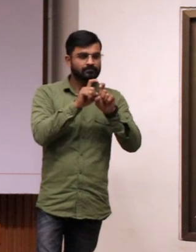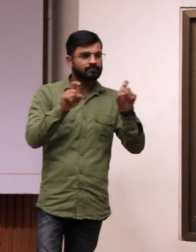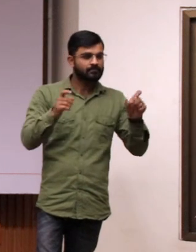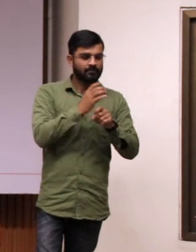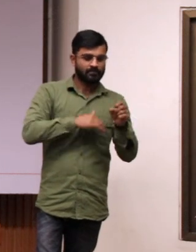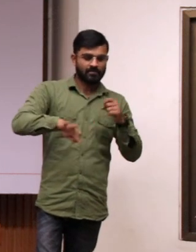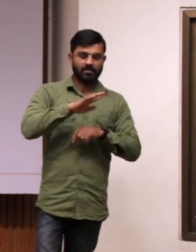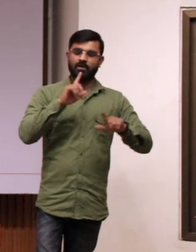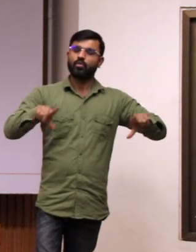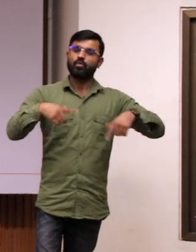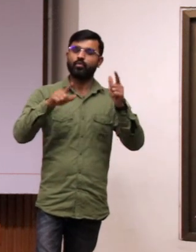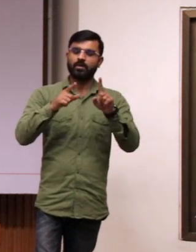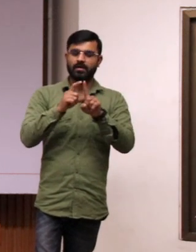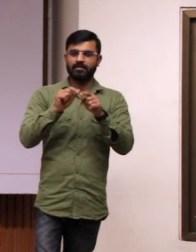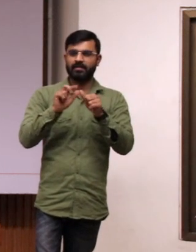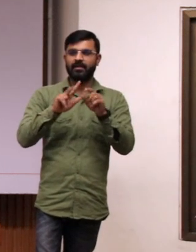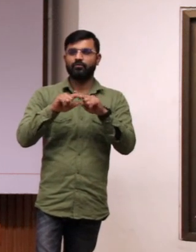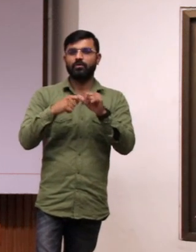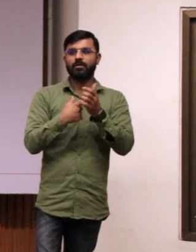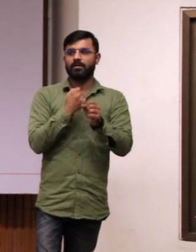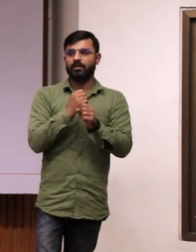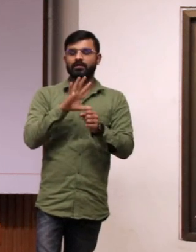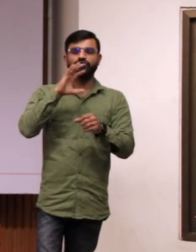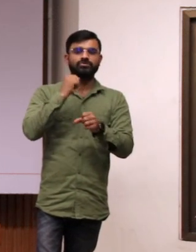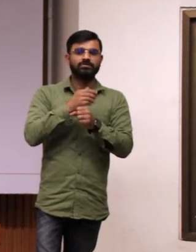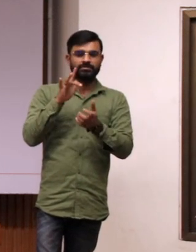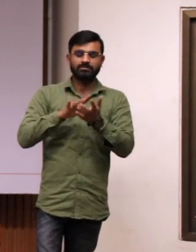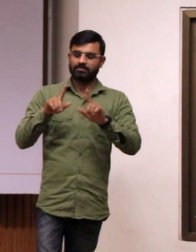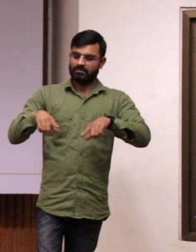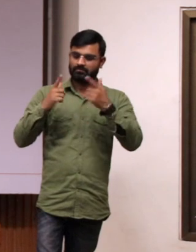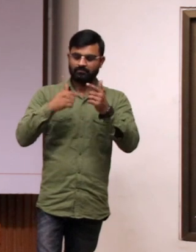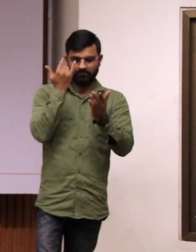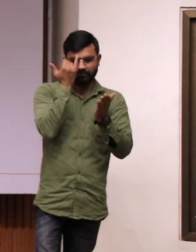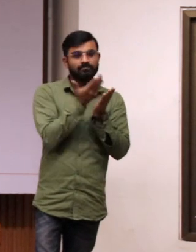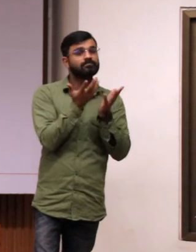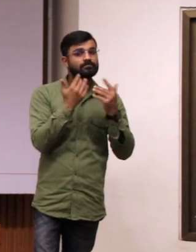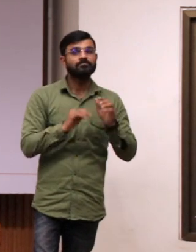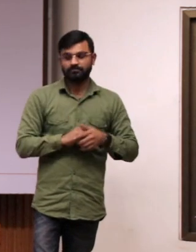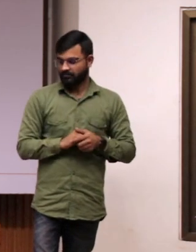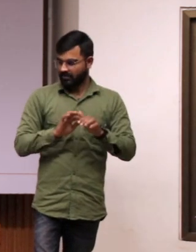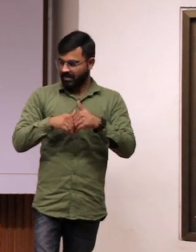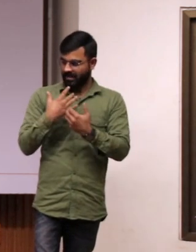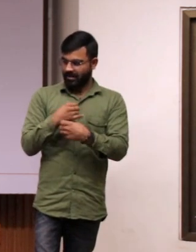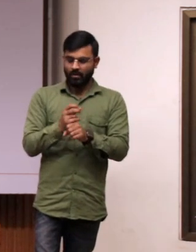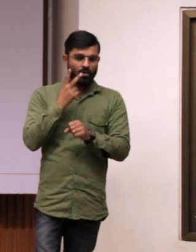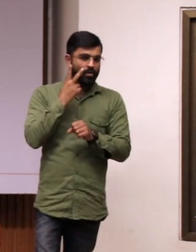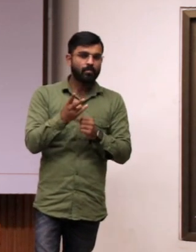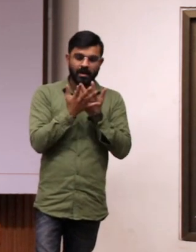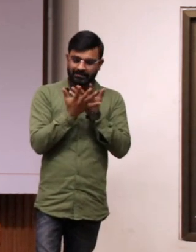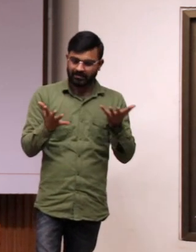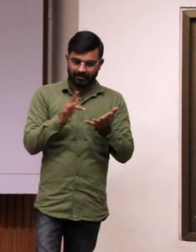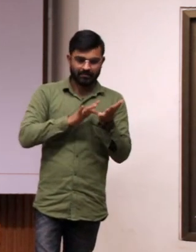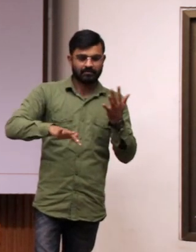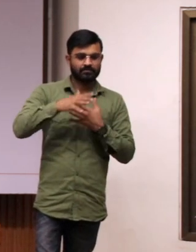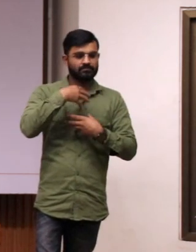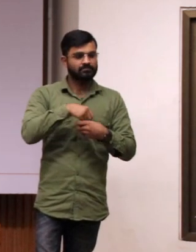ground forest cover in Deoghad, Odisha, and bringing teak plantation. So itself it suggests that how we are looking at the commercial